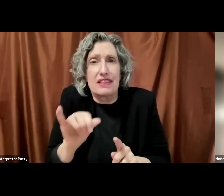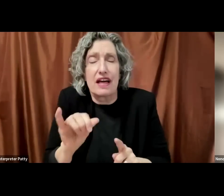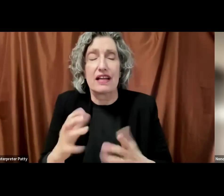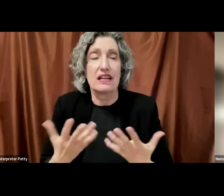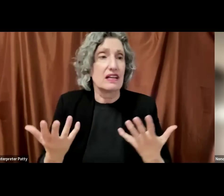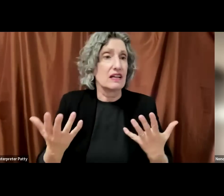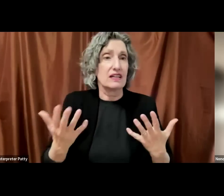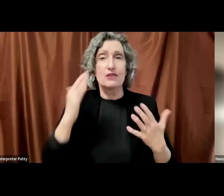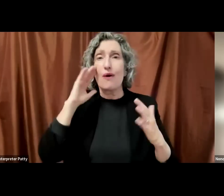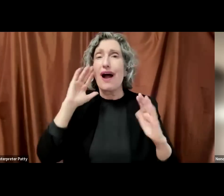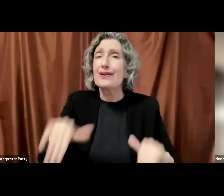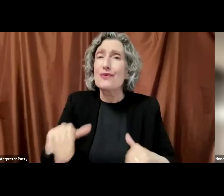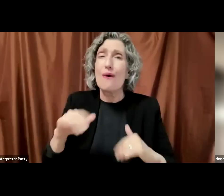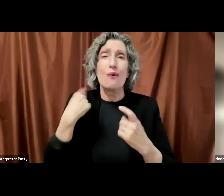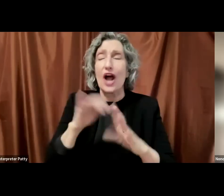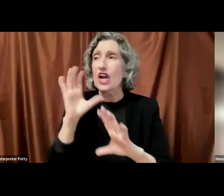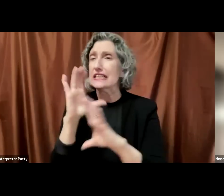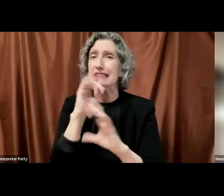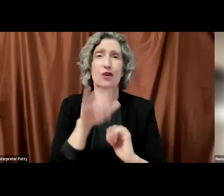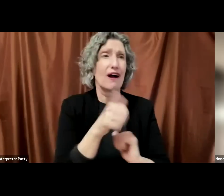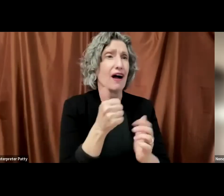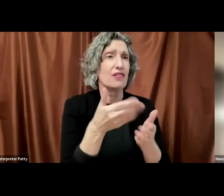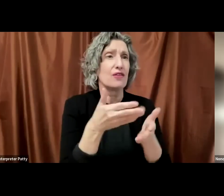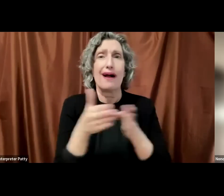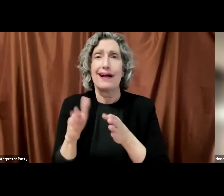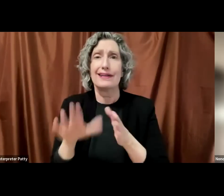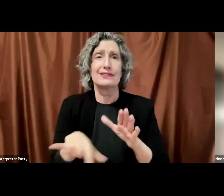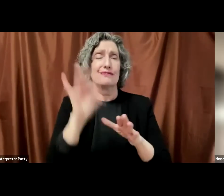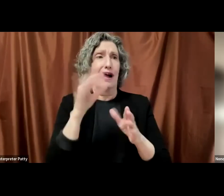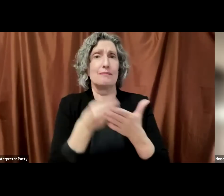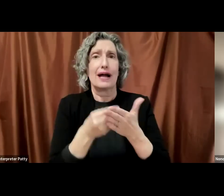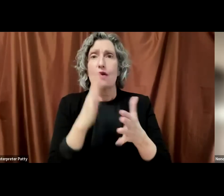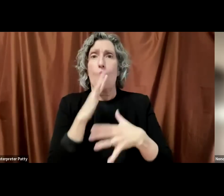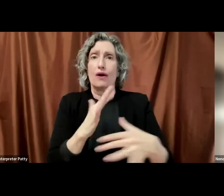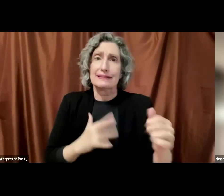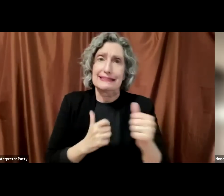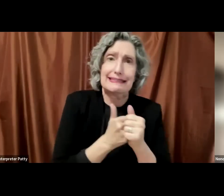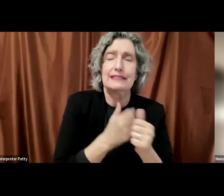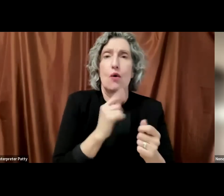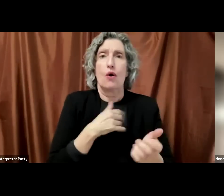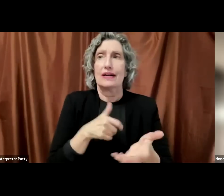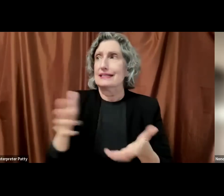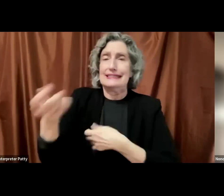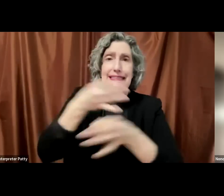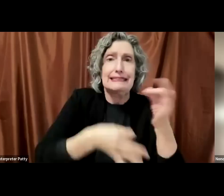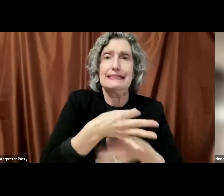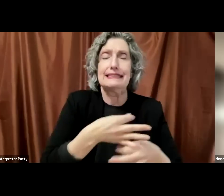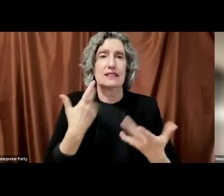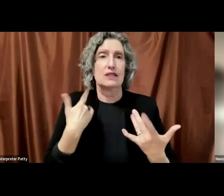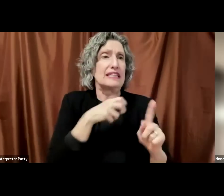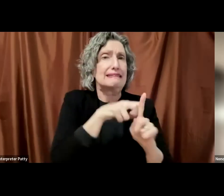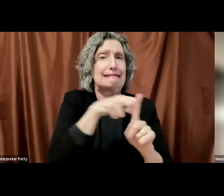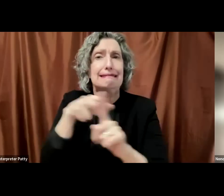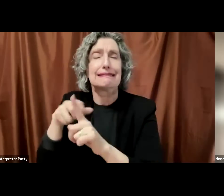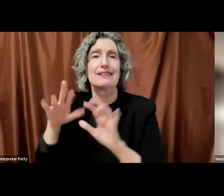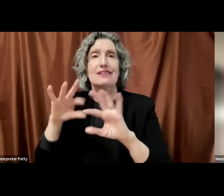of funding, hoping to work with their foundations to offset the difference in the money they may or will not receive from the federal government. A few years